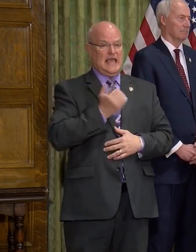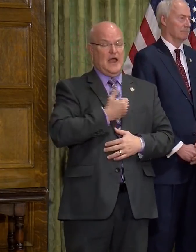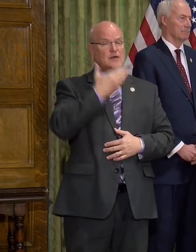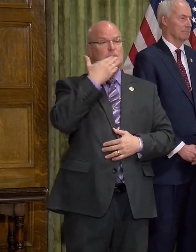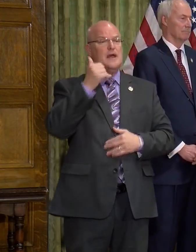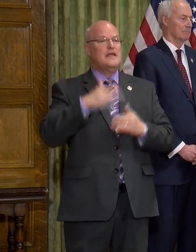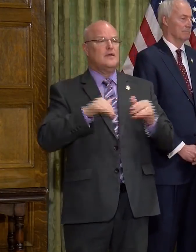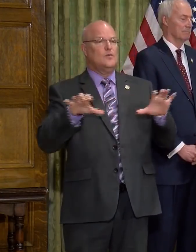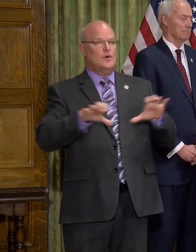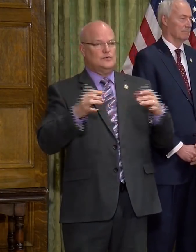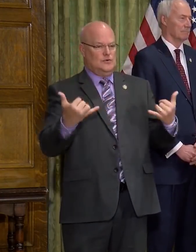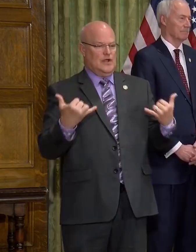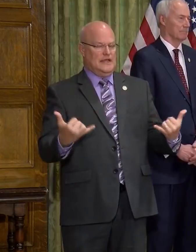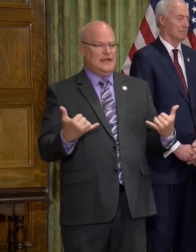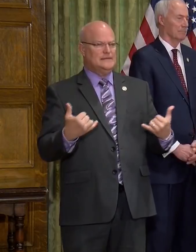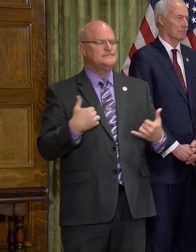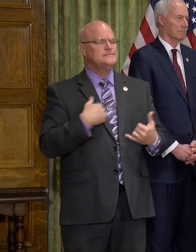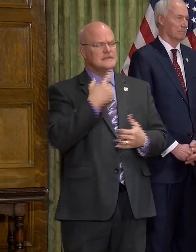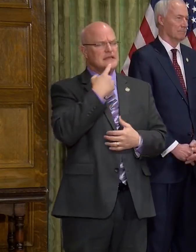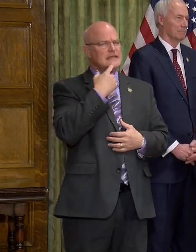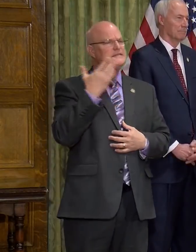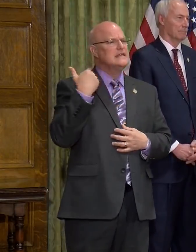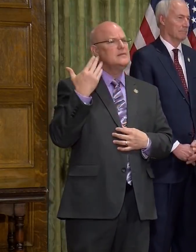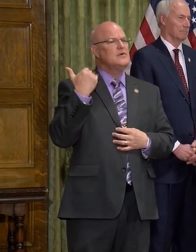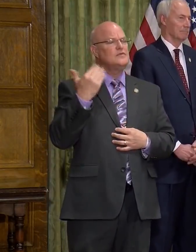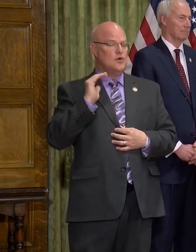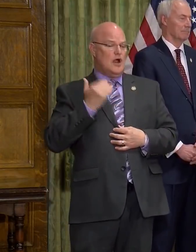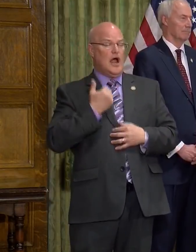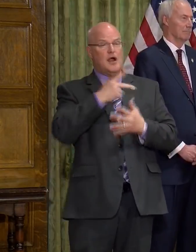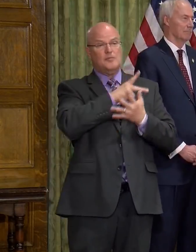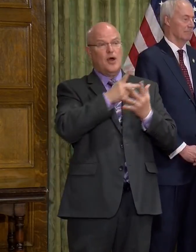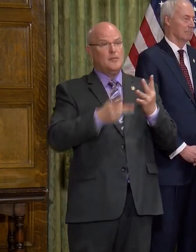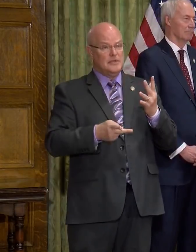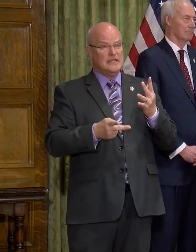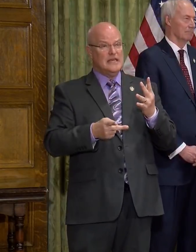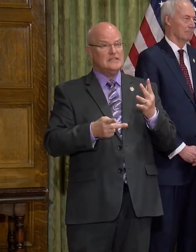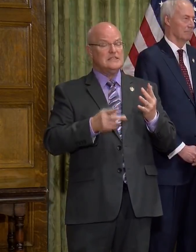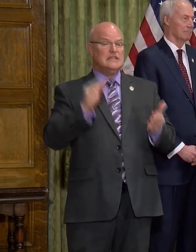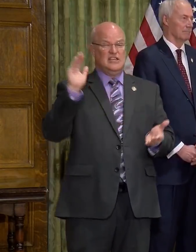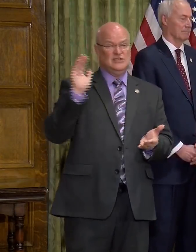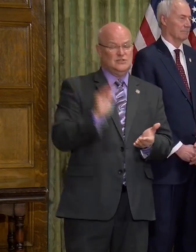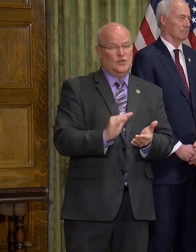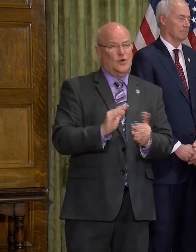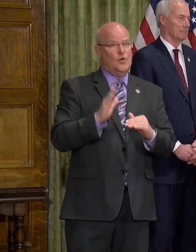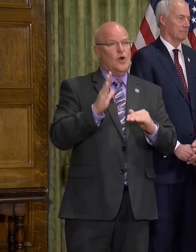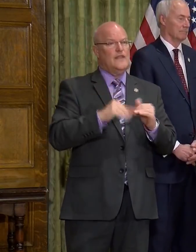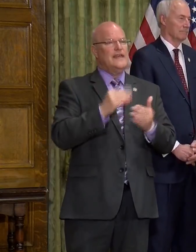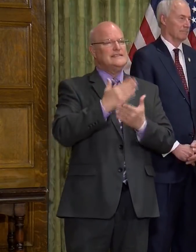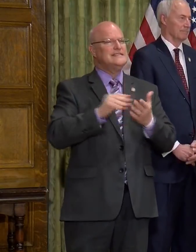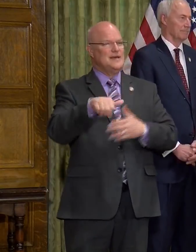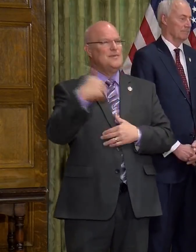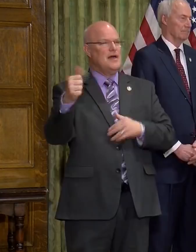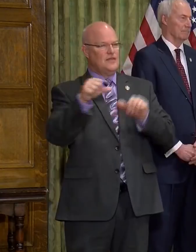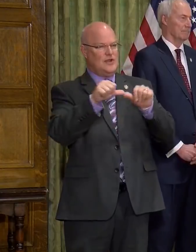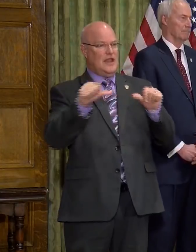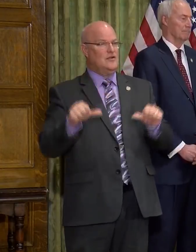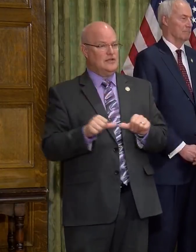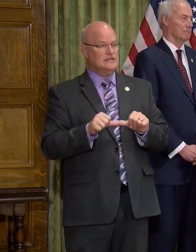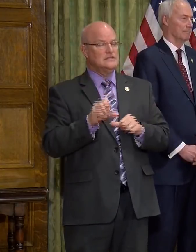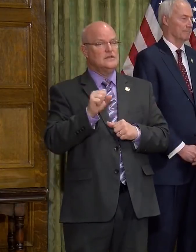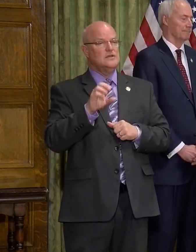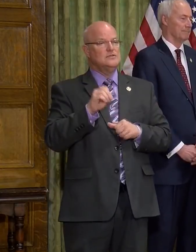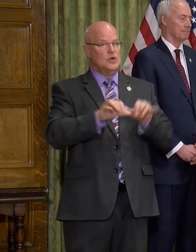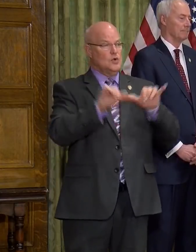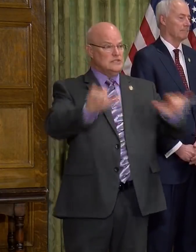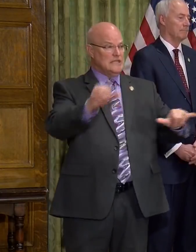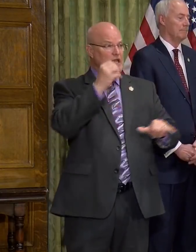than what we're doing. And as I've mentioned before, our population density is a lot lower than some other areas. And so